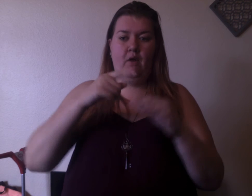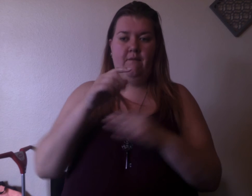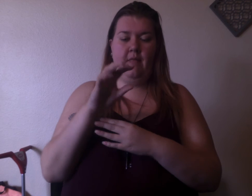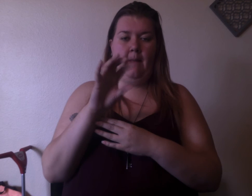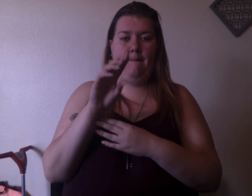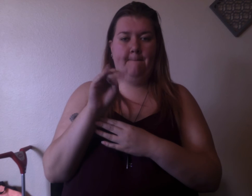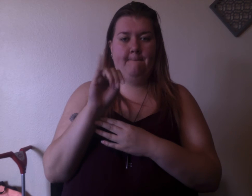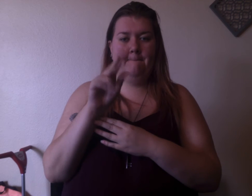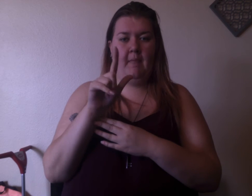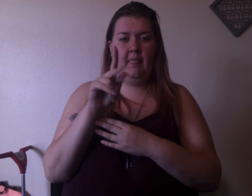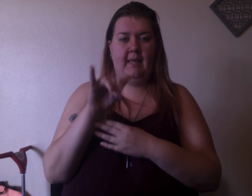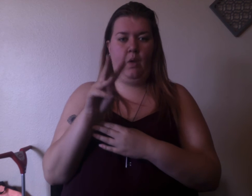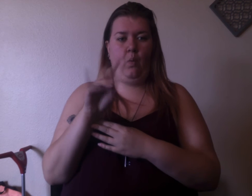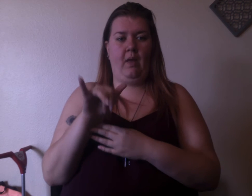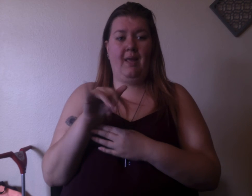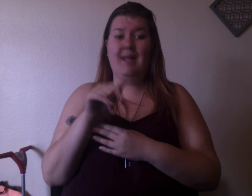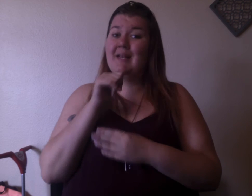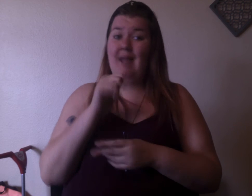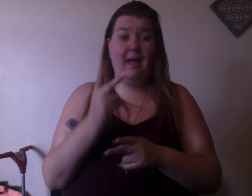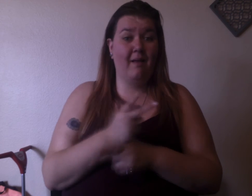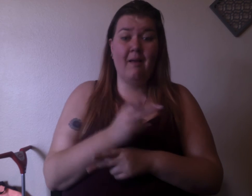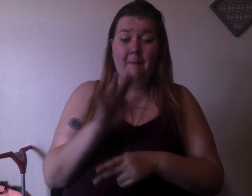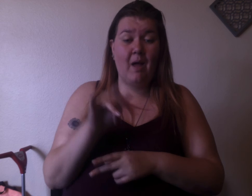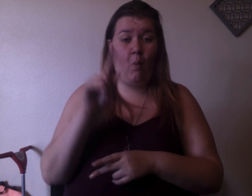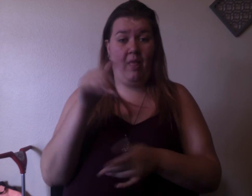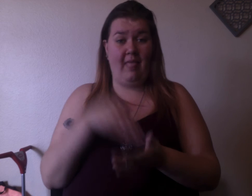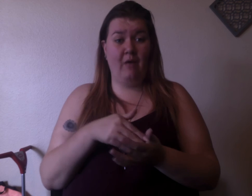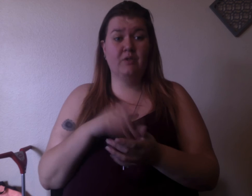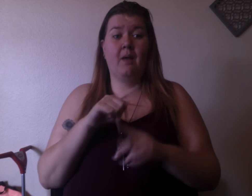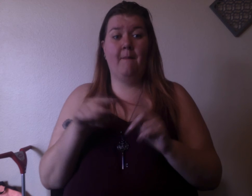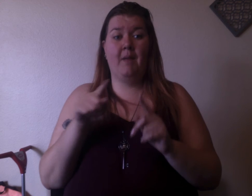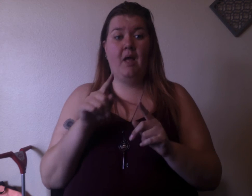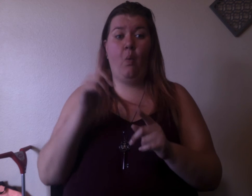to multiply not by 1,000. 1,000 would get you to